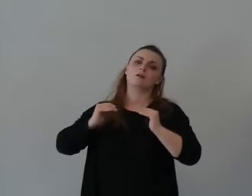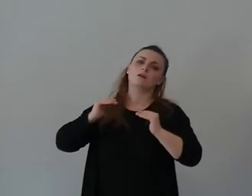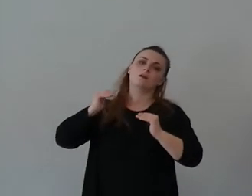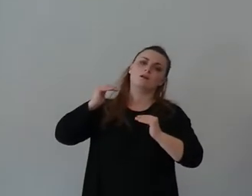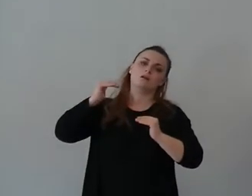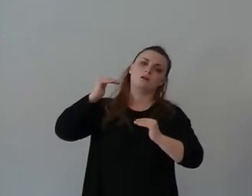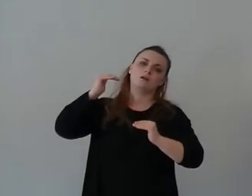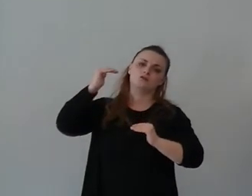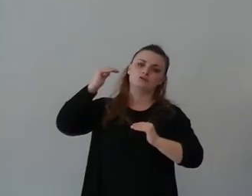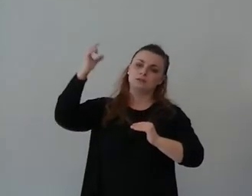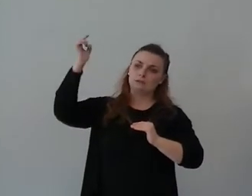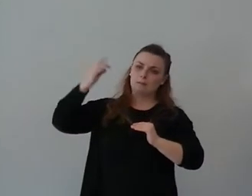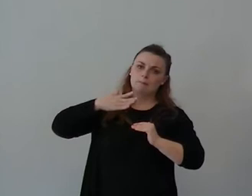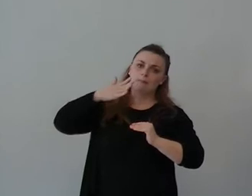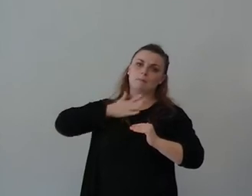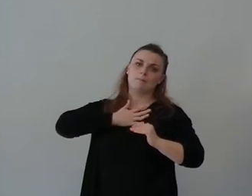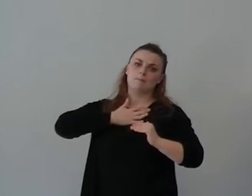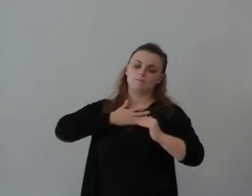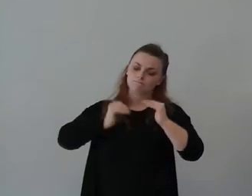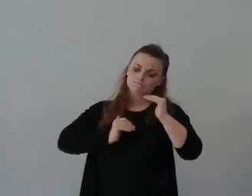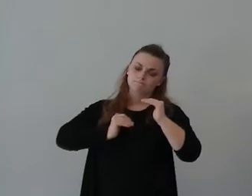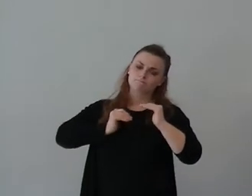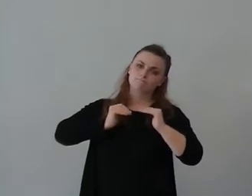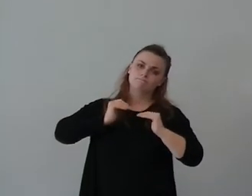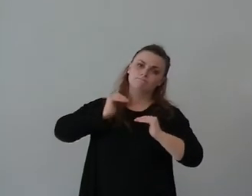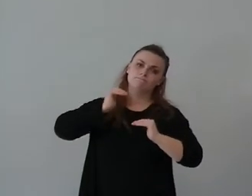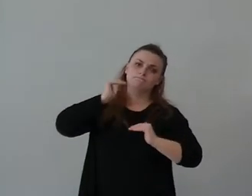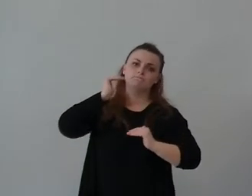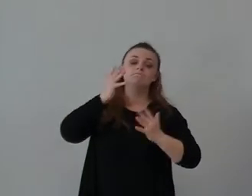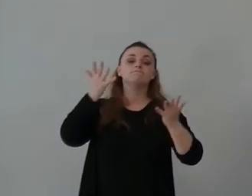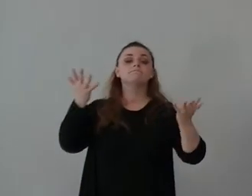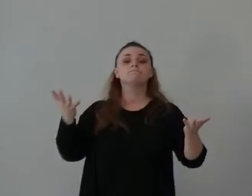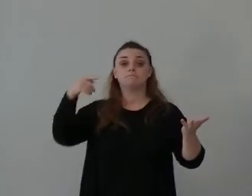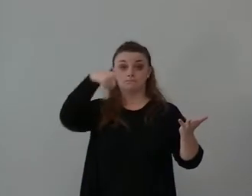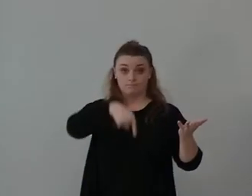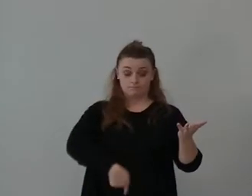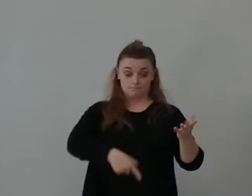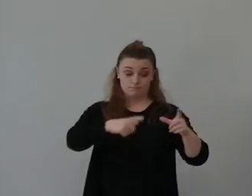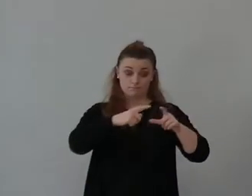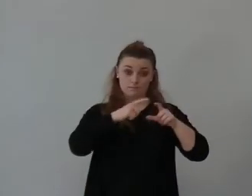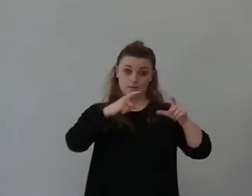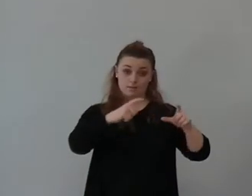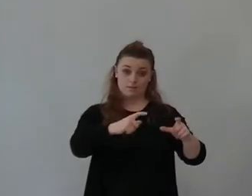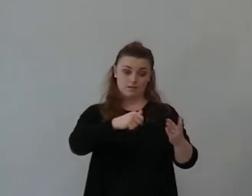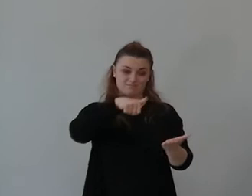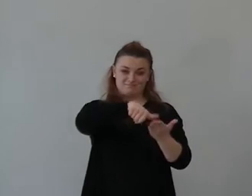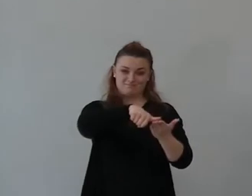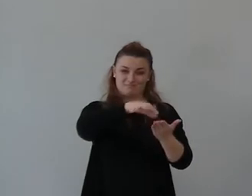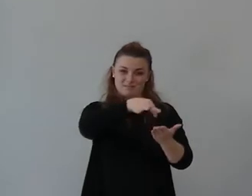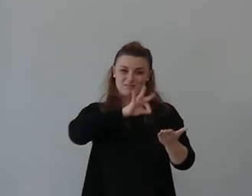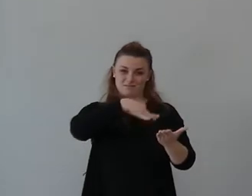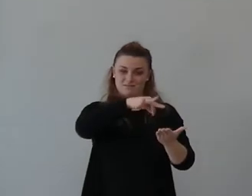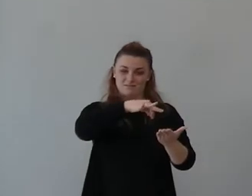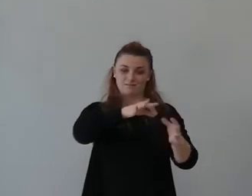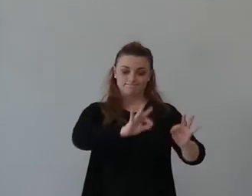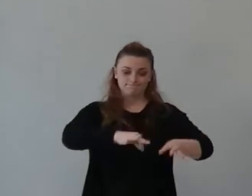yellow post-it that you still have. E quindi a questo punto sul bigliettino adesivo quello giallo che avete ancora, I would like you to